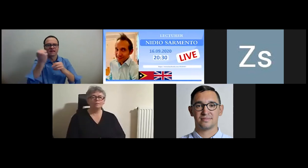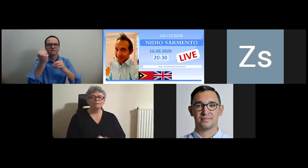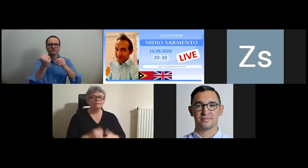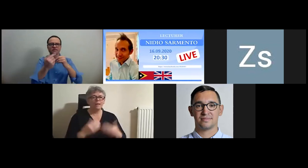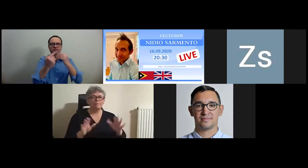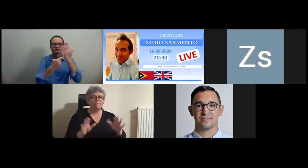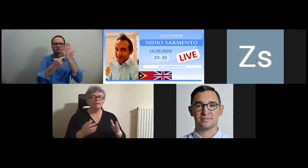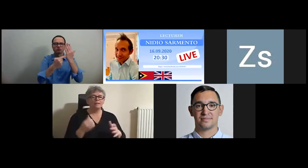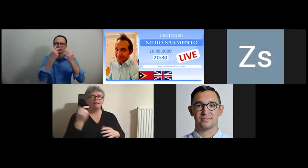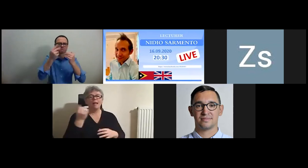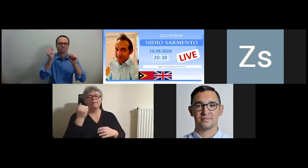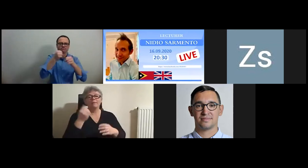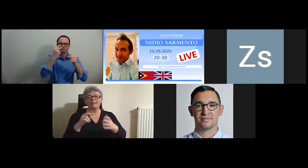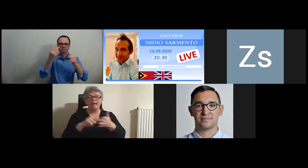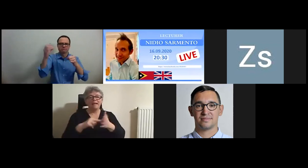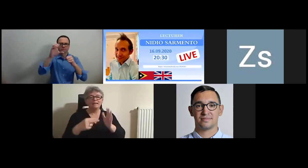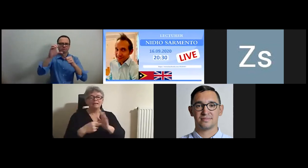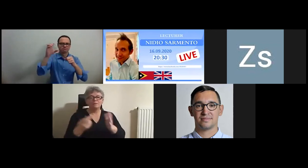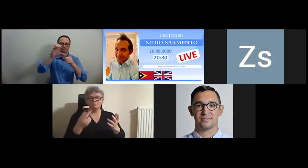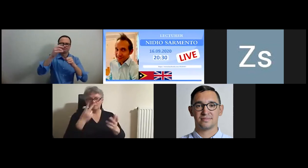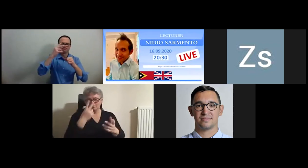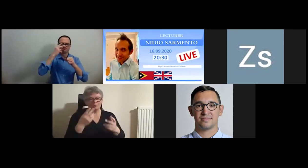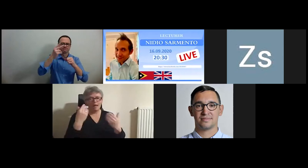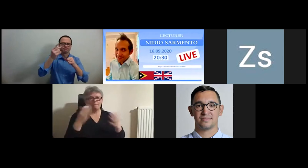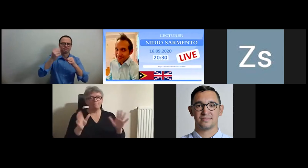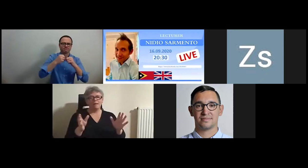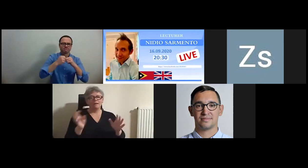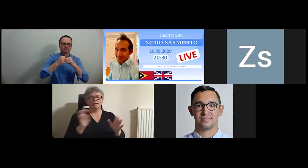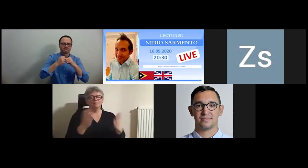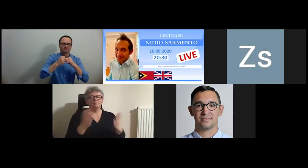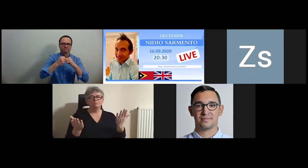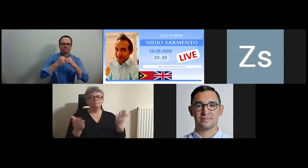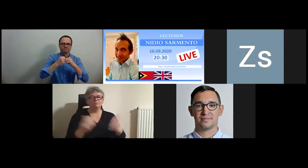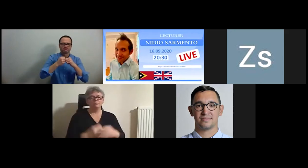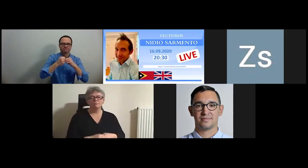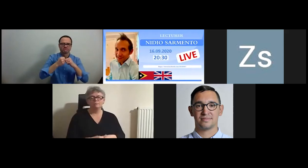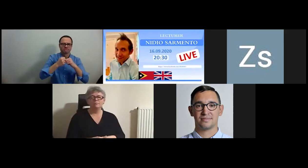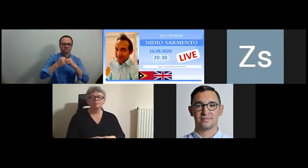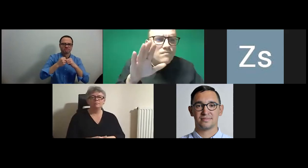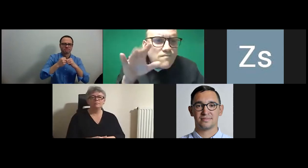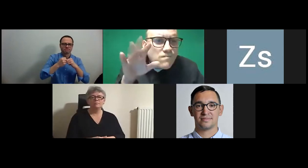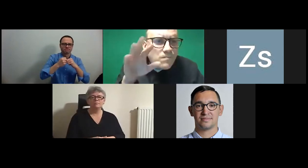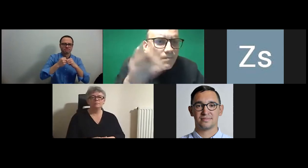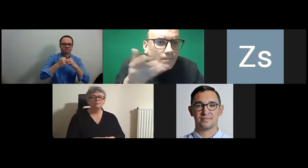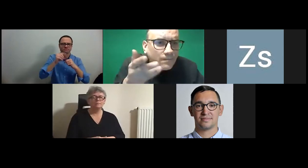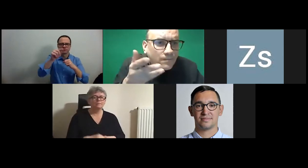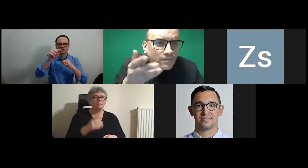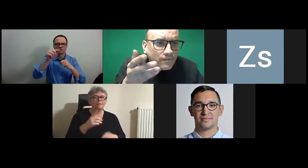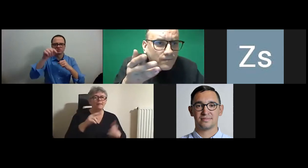Lisa, why don't I stay with Dami and you try to, from gallery view, try to pin one after the other?